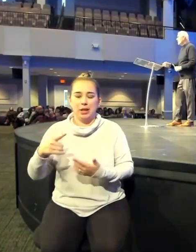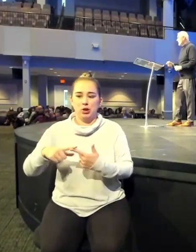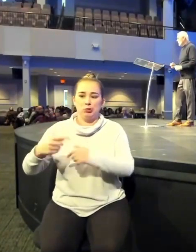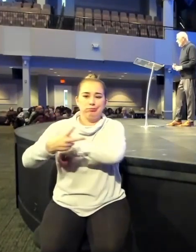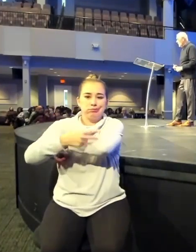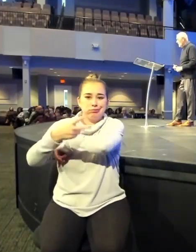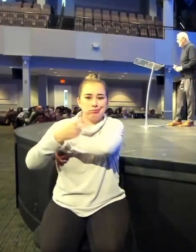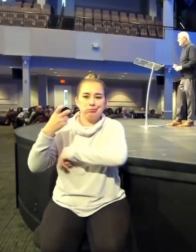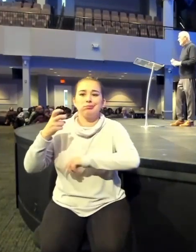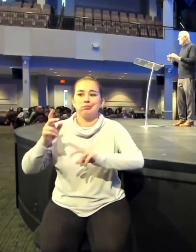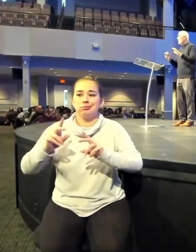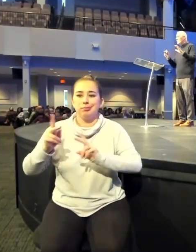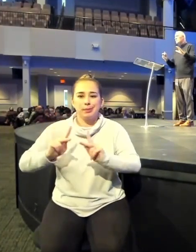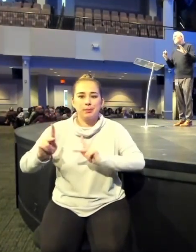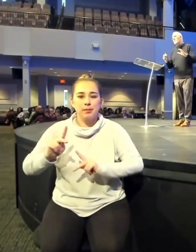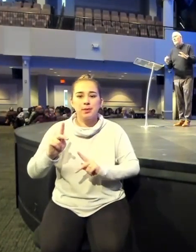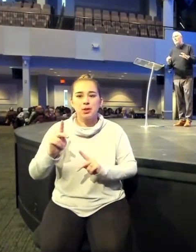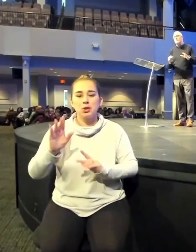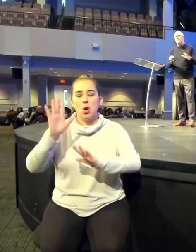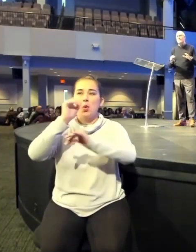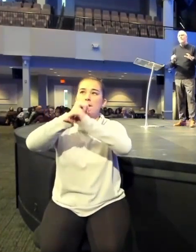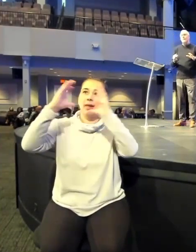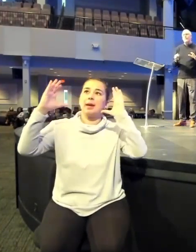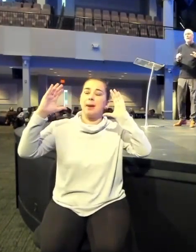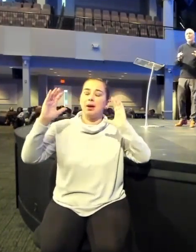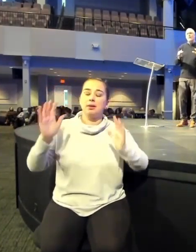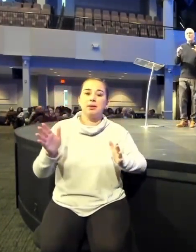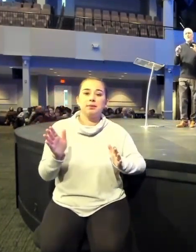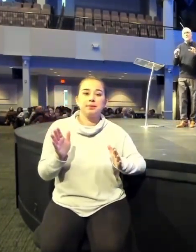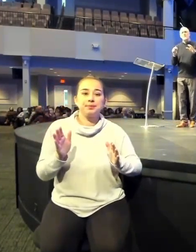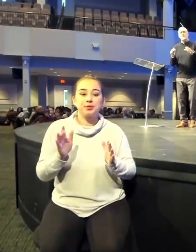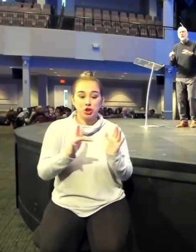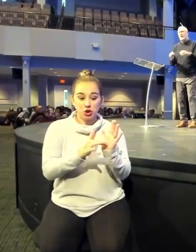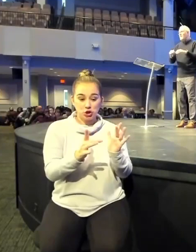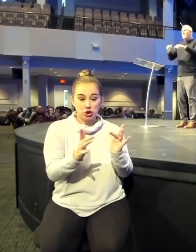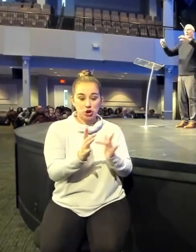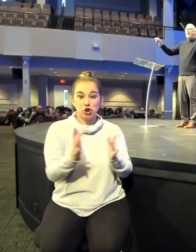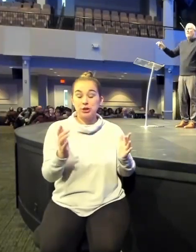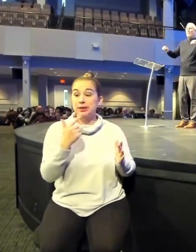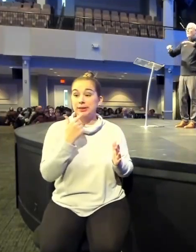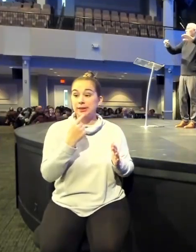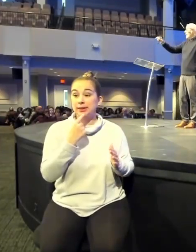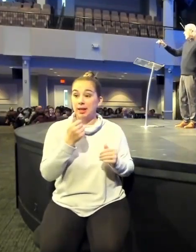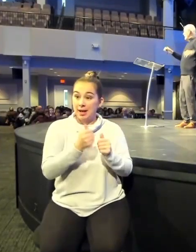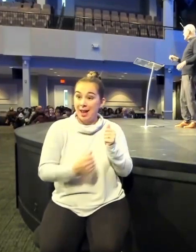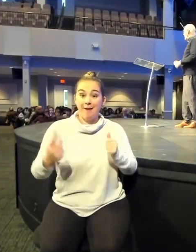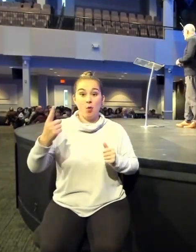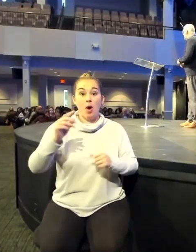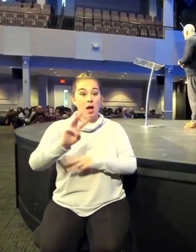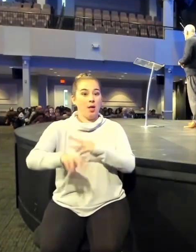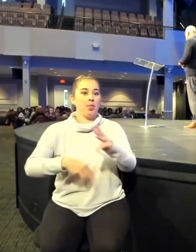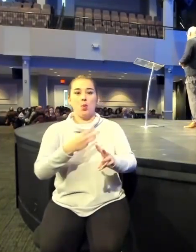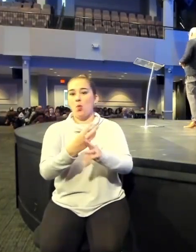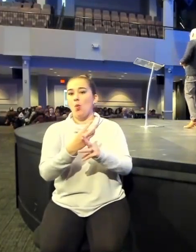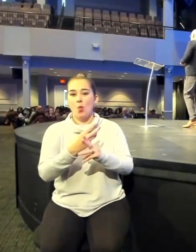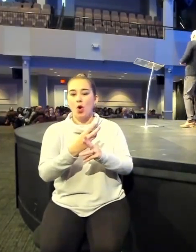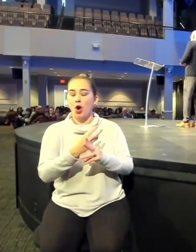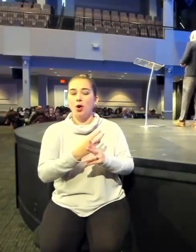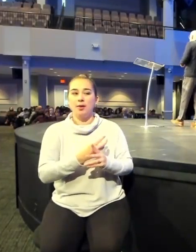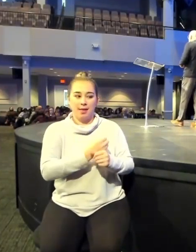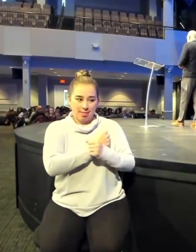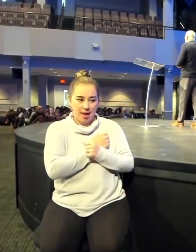and mistreated people. Think about this for a moment. Jesus said, everybody in the world operates according to this